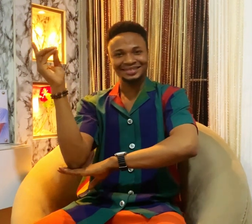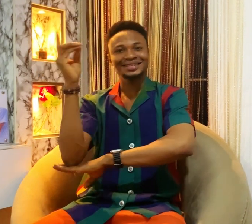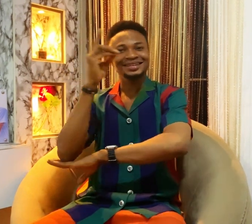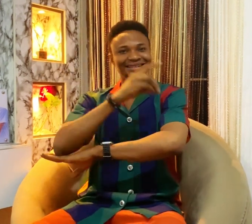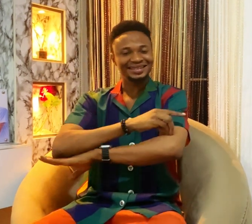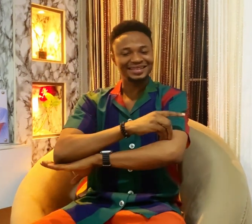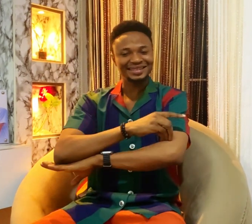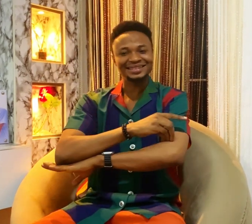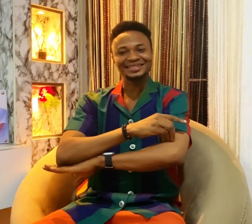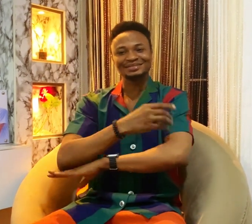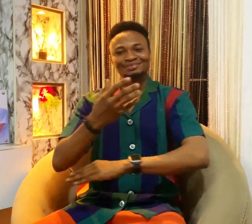Day.